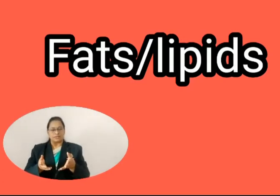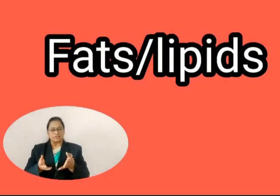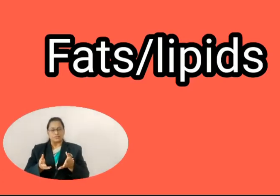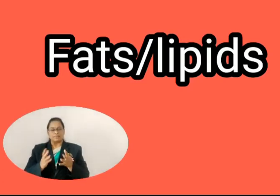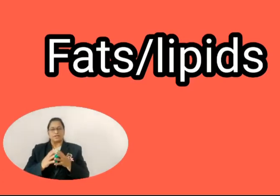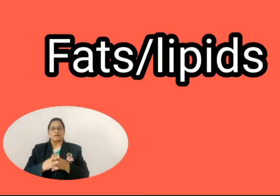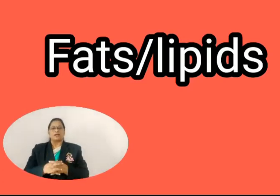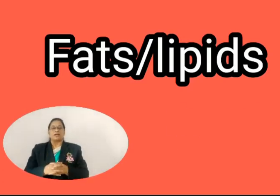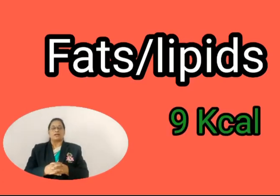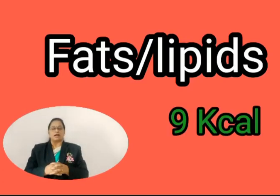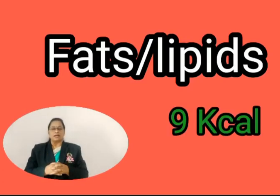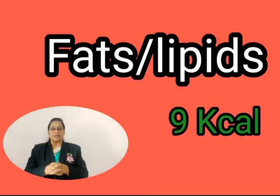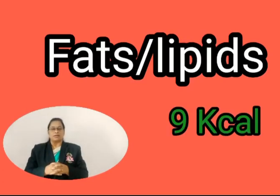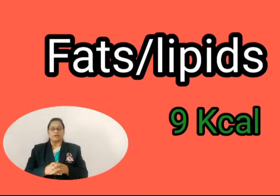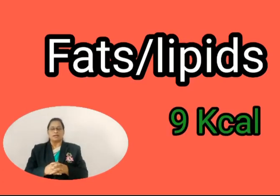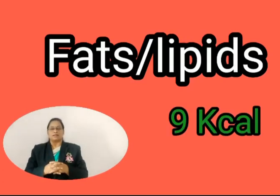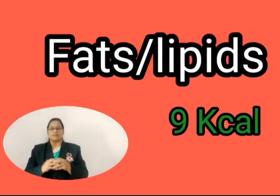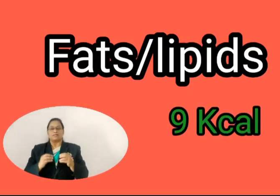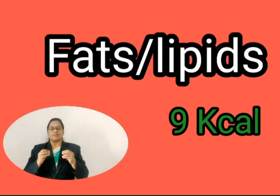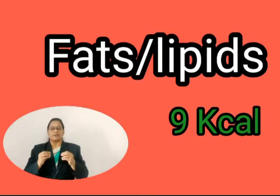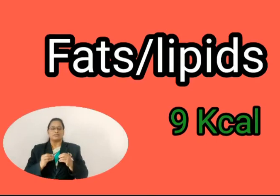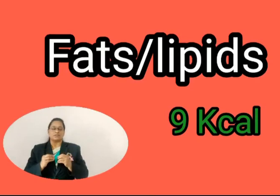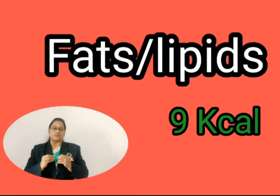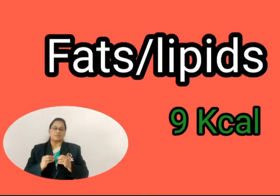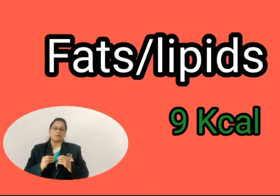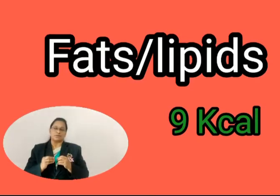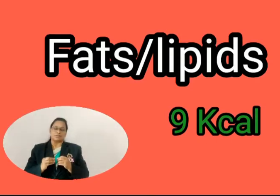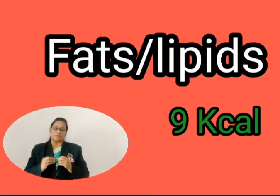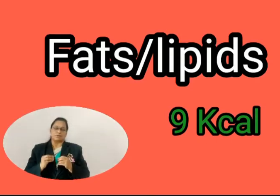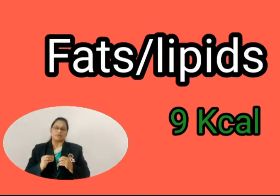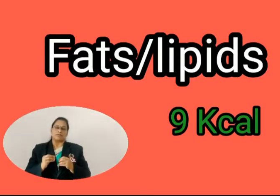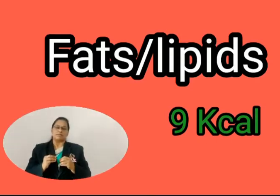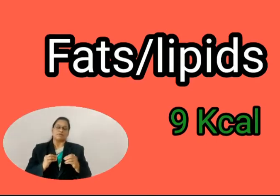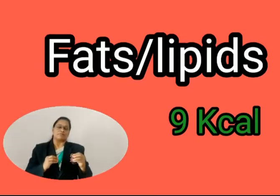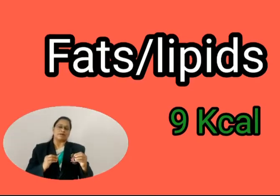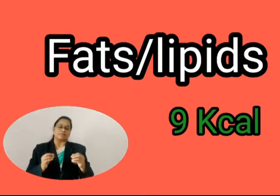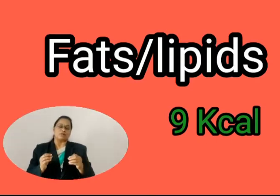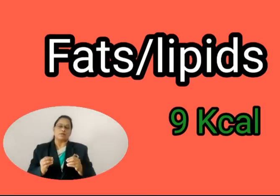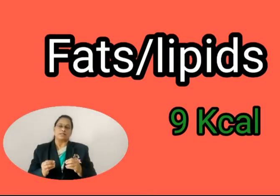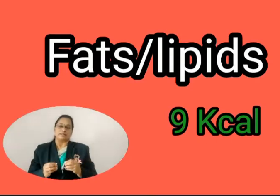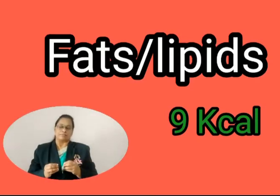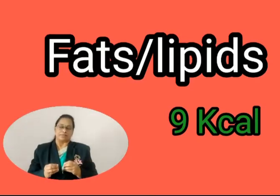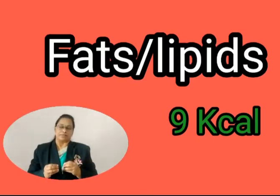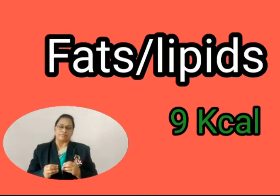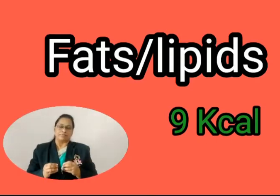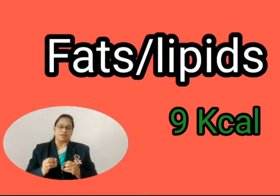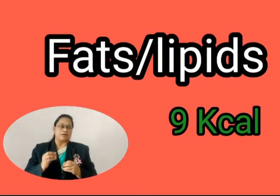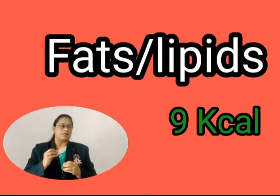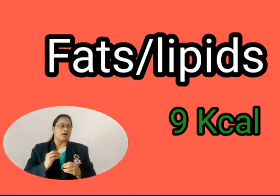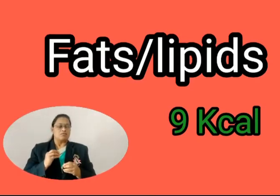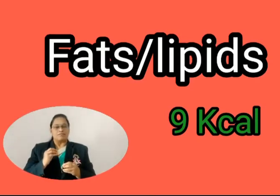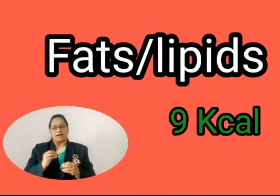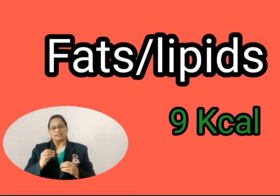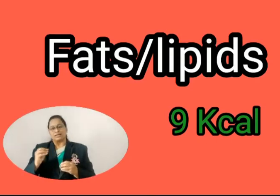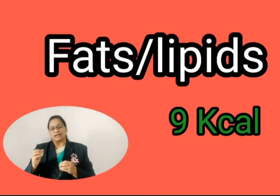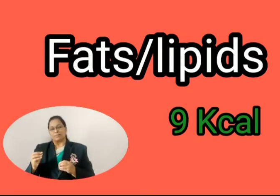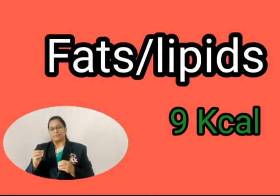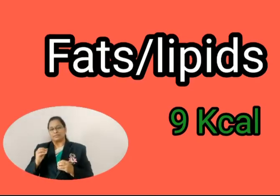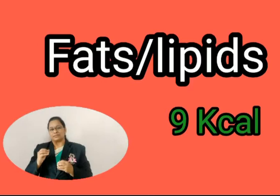energy. 9 kilocalorie of energy we get per gram of fats or lipids. Now fats and lipids, they